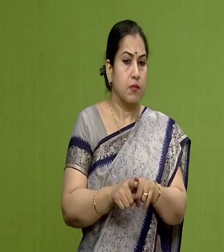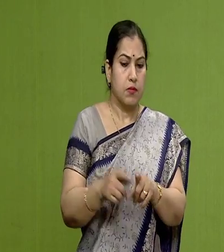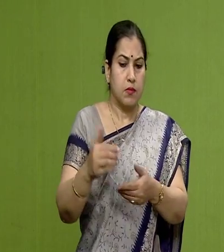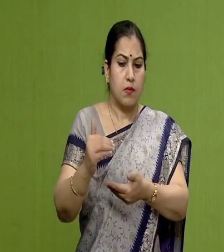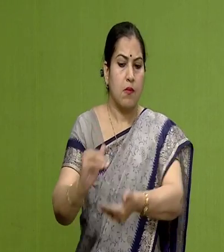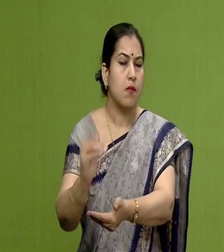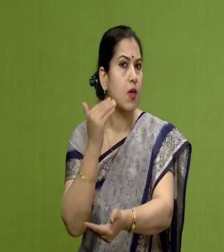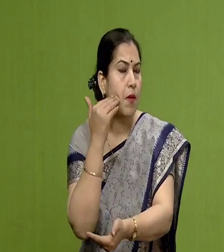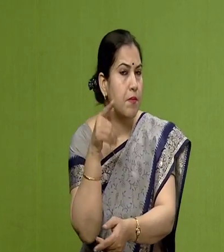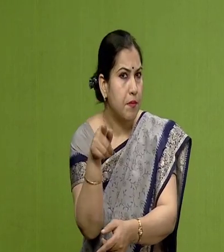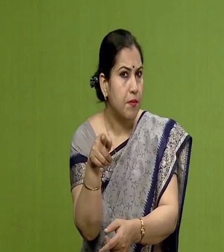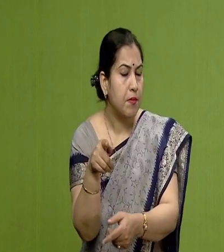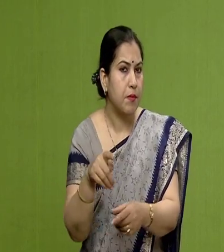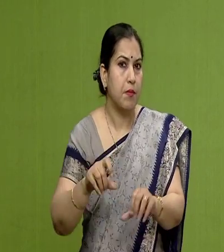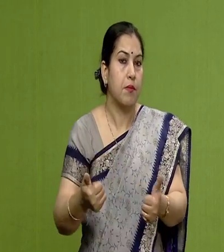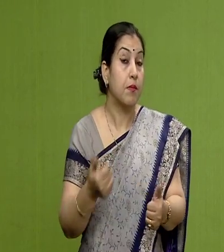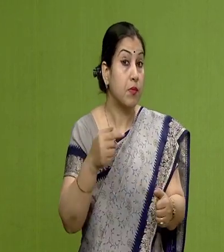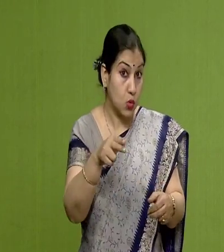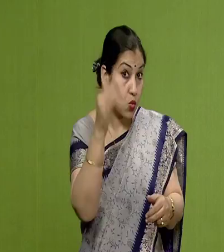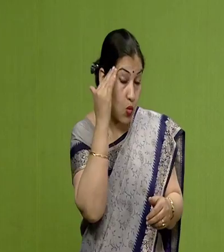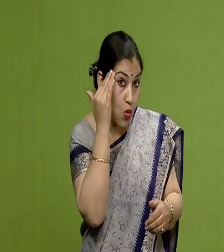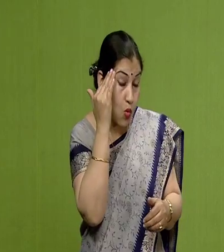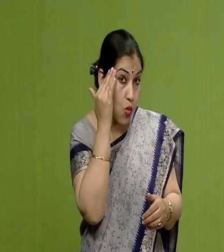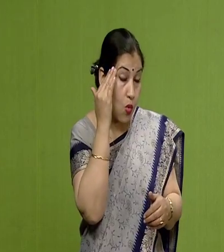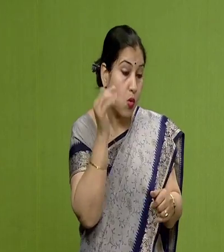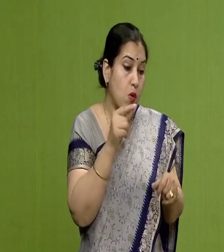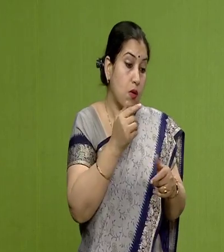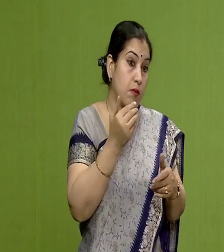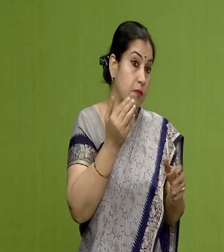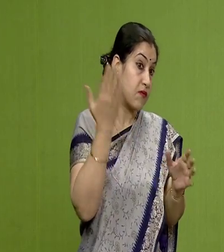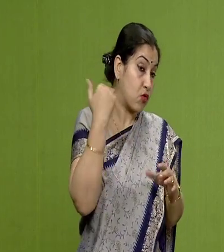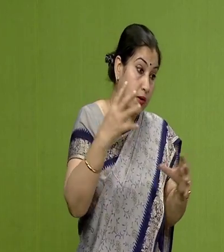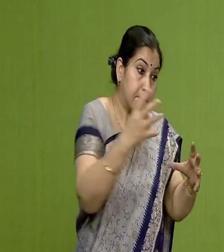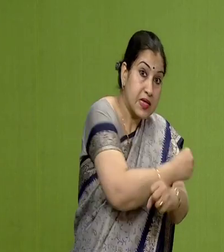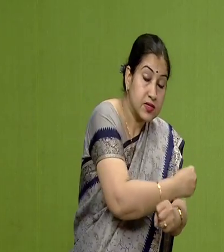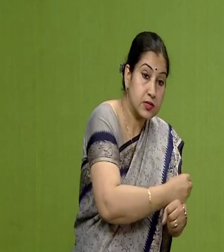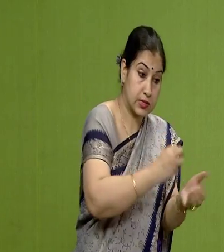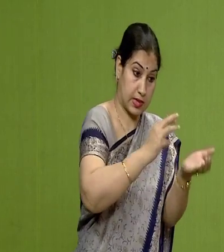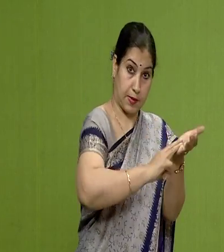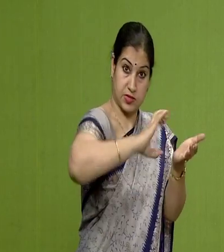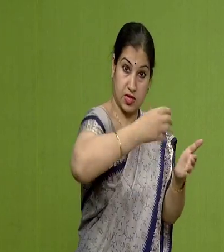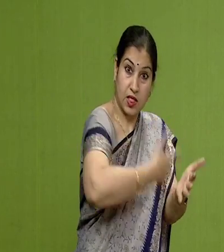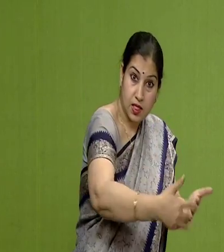expected date of delivery can be calculated by adding these 3